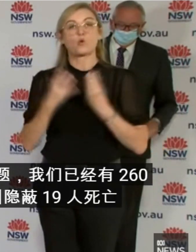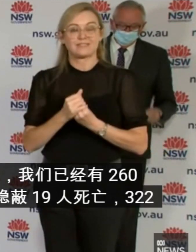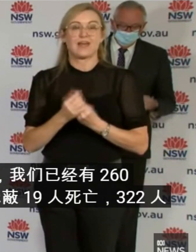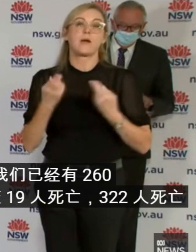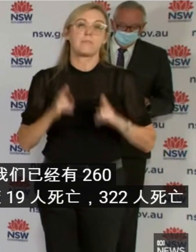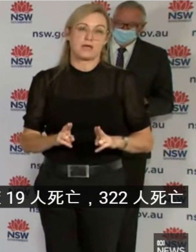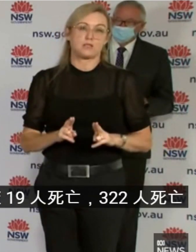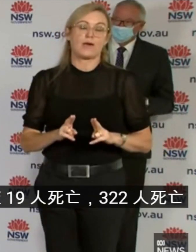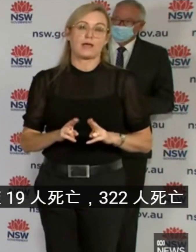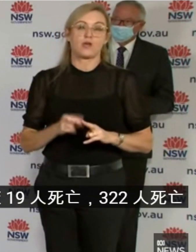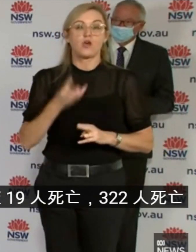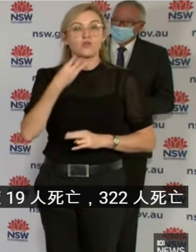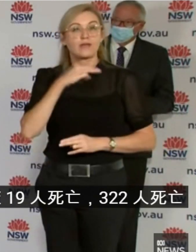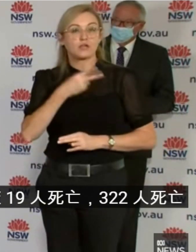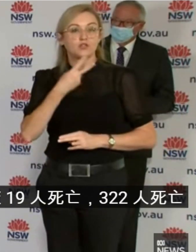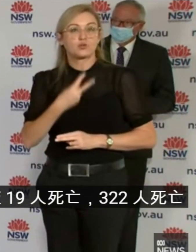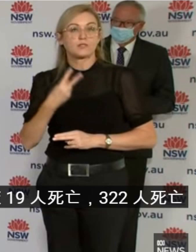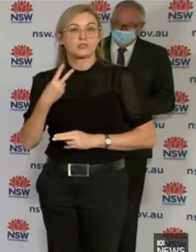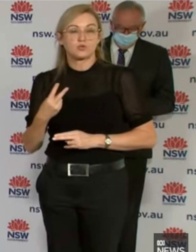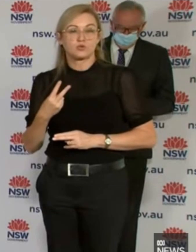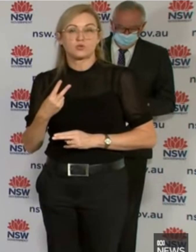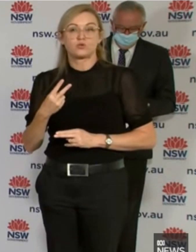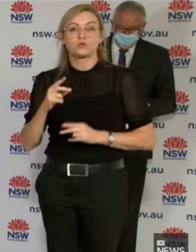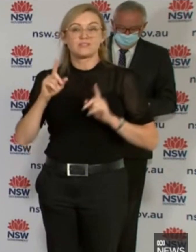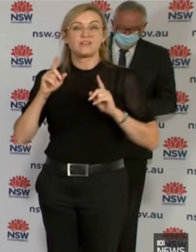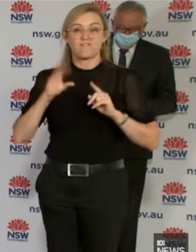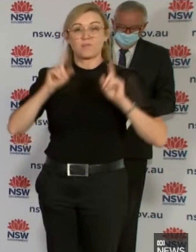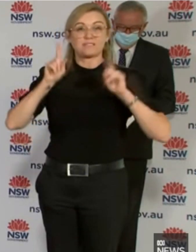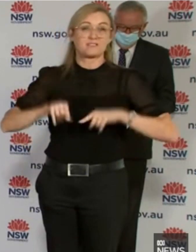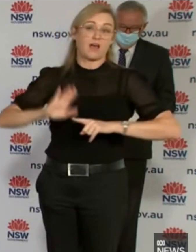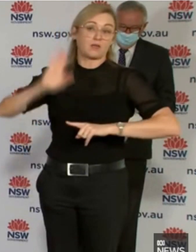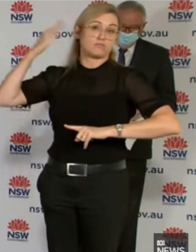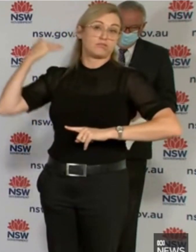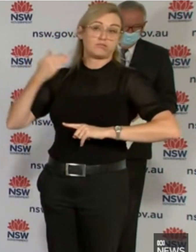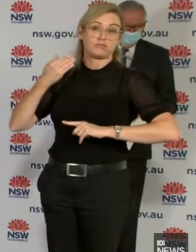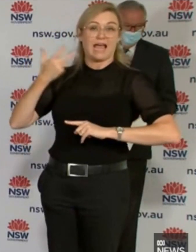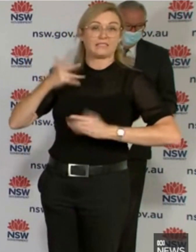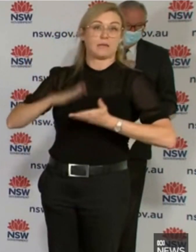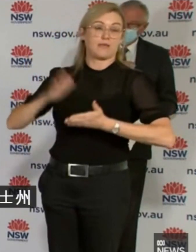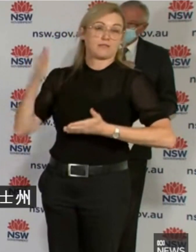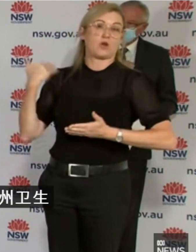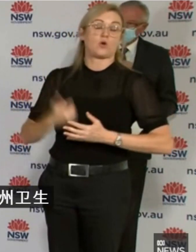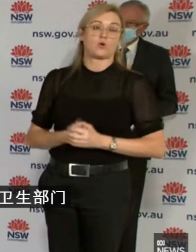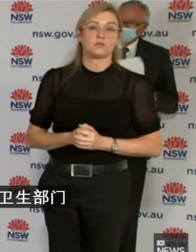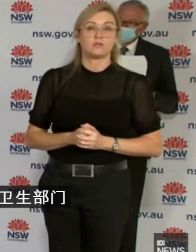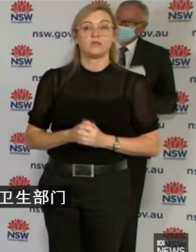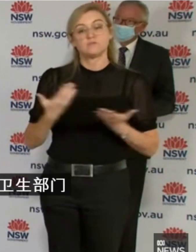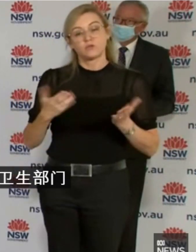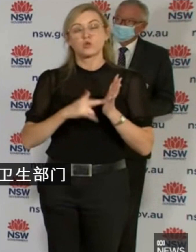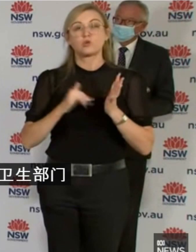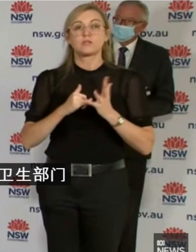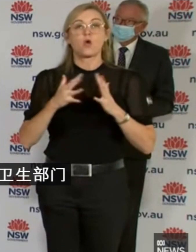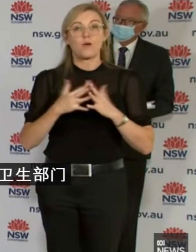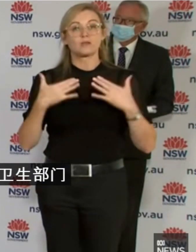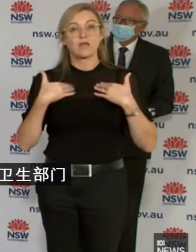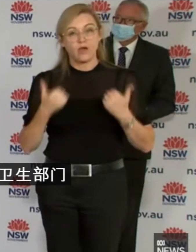South Wales and 322 since the start of the pandemic. And on behalf of New South Wales Health, I